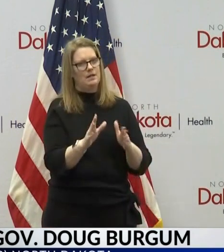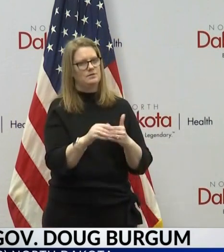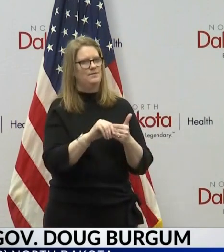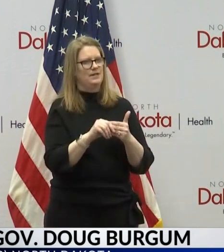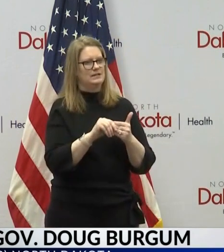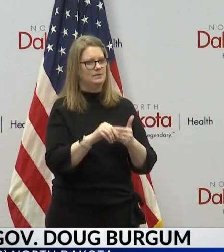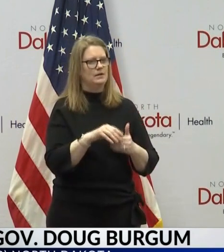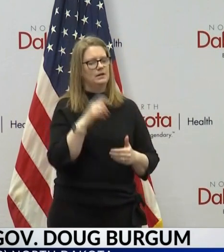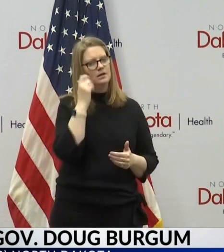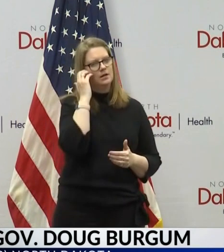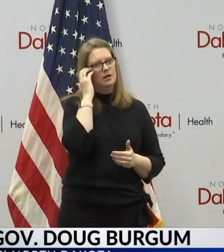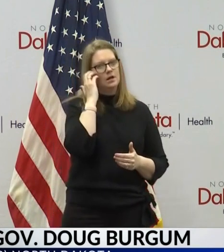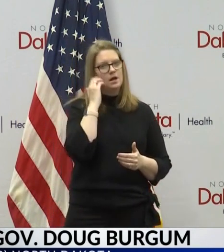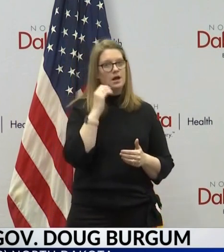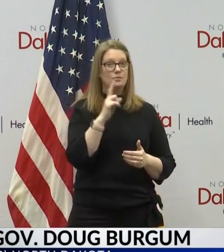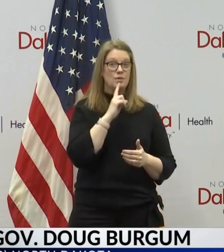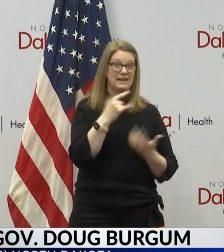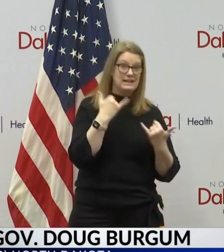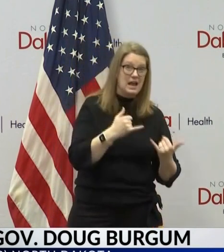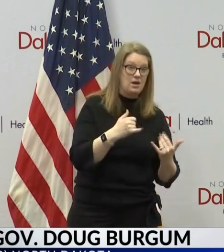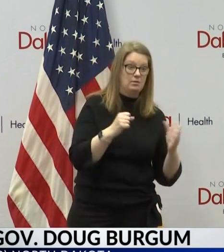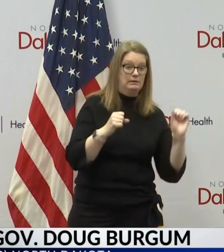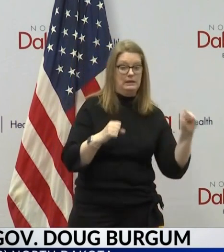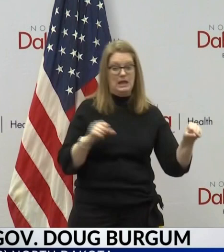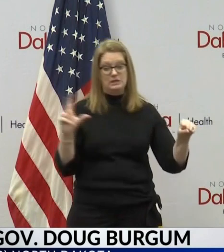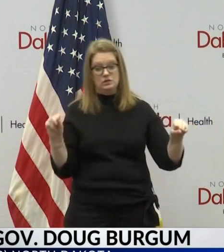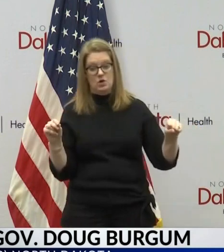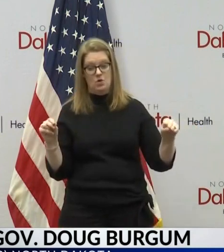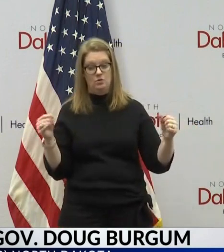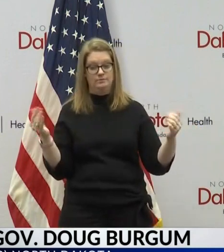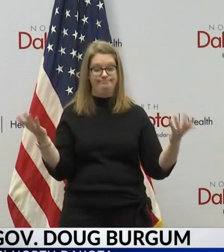I wouldn't shade it one way or the other right now, but I don't